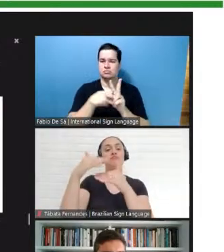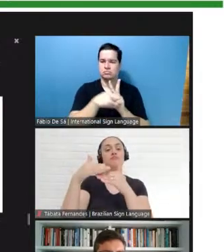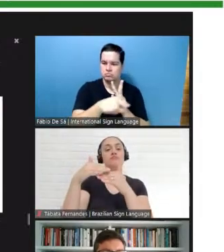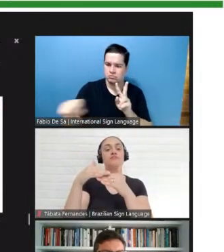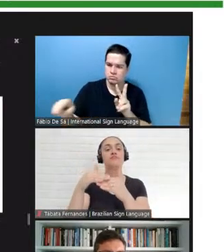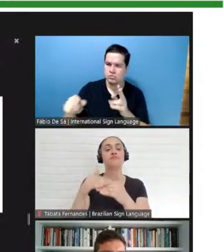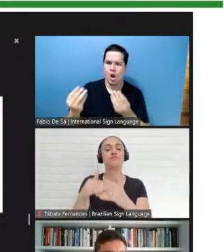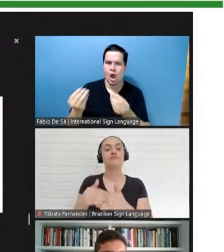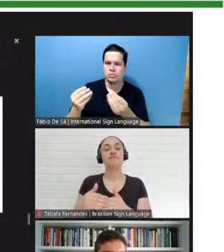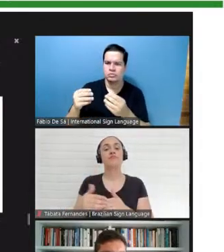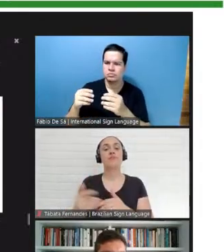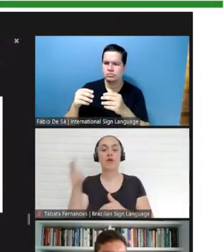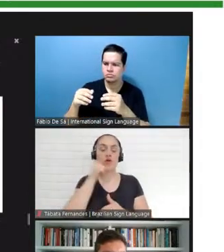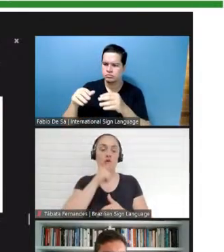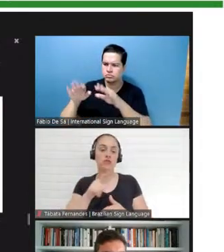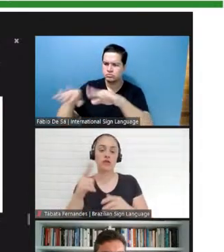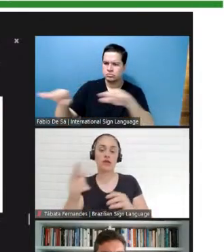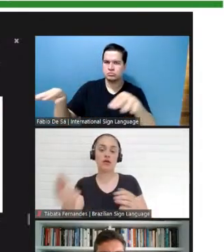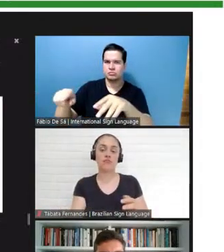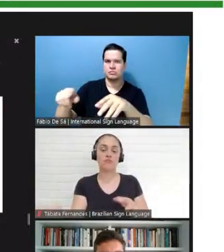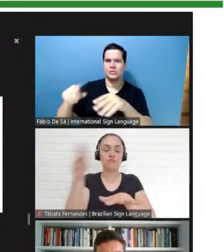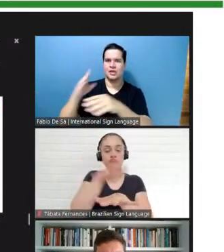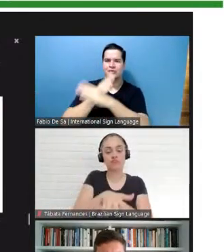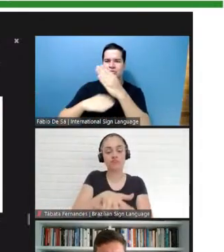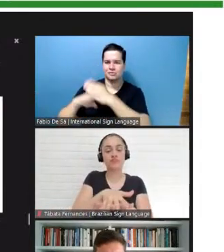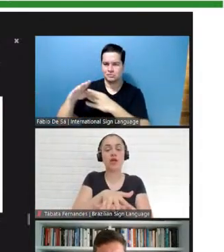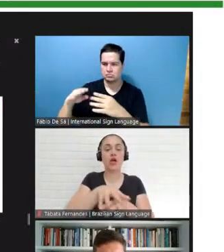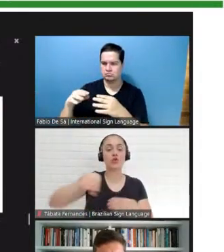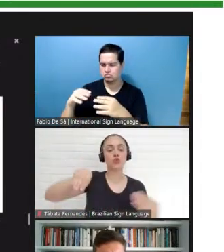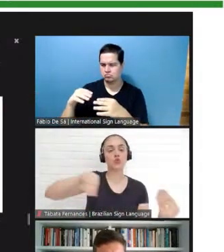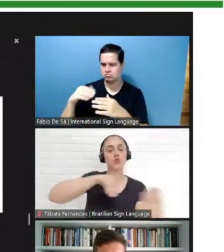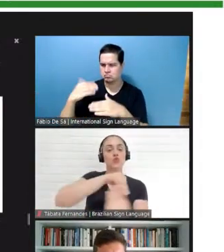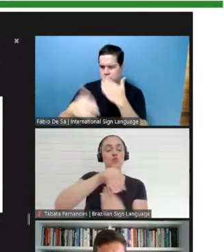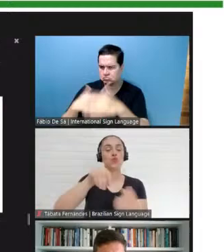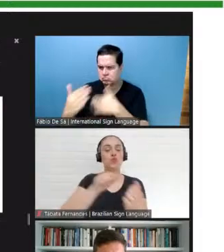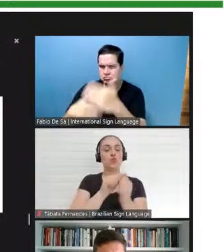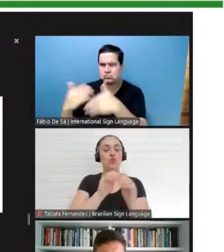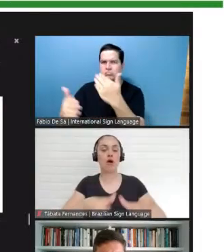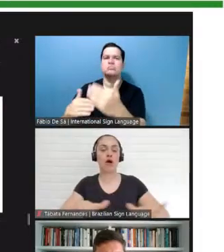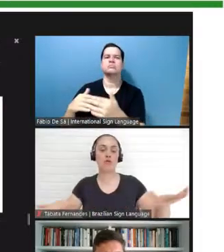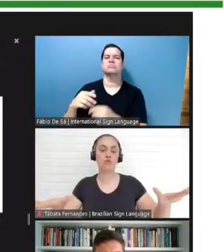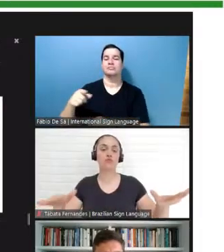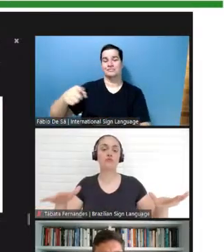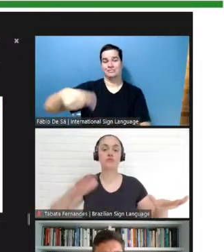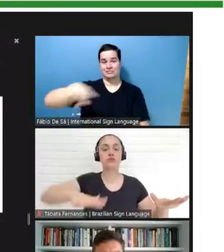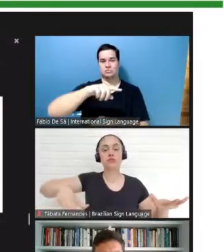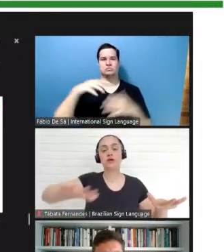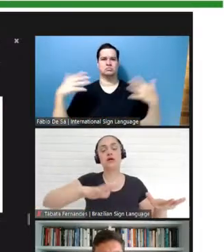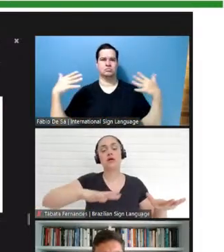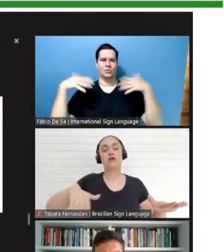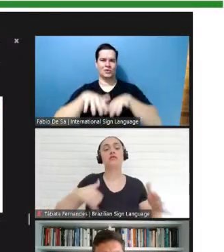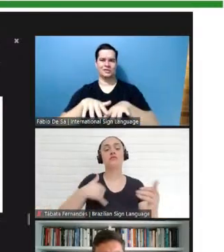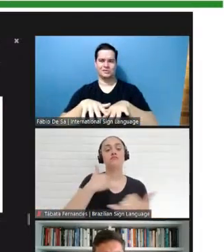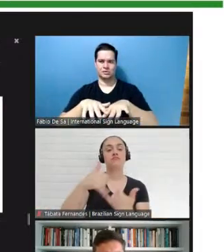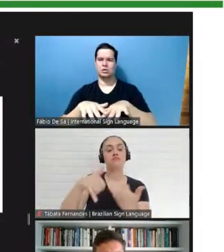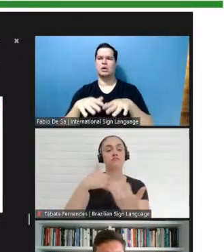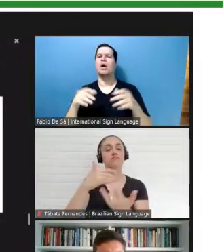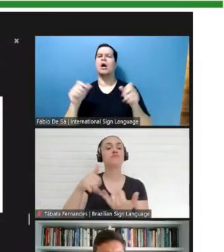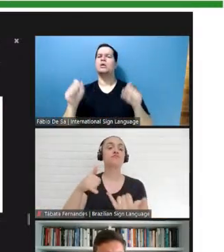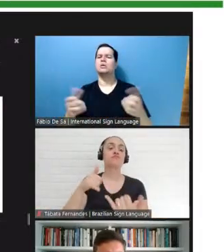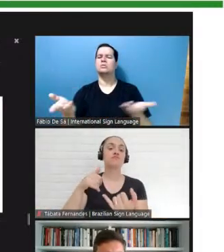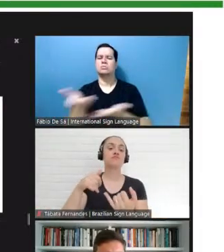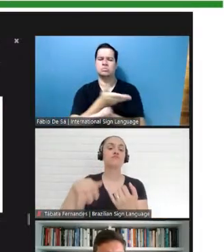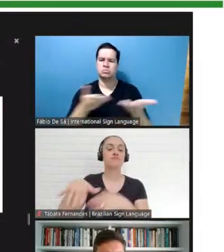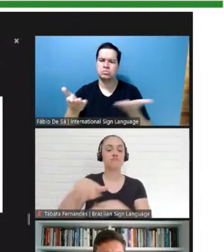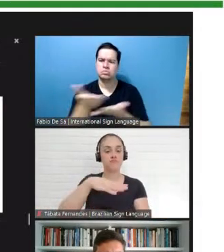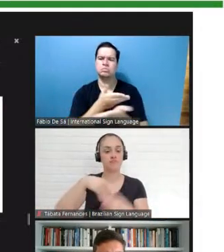part of that classroom environment. It also allows students to complete tasks that they might not be otherwise able to complete, and